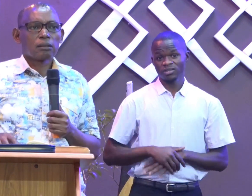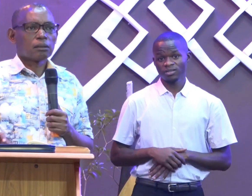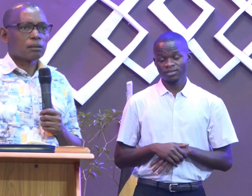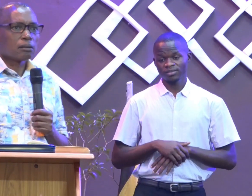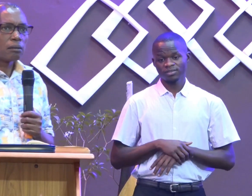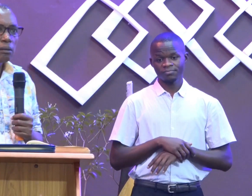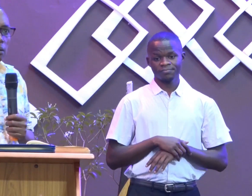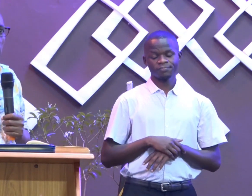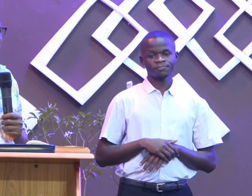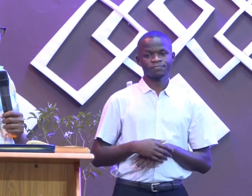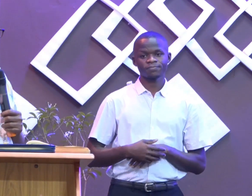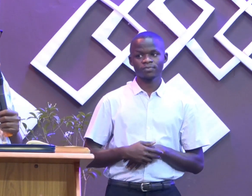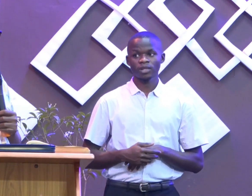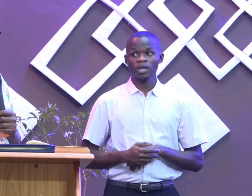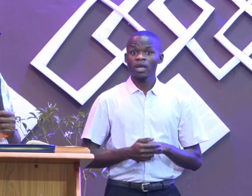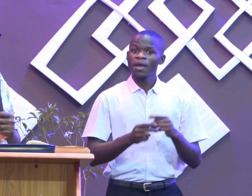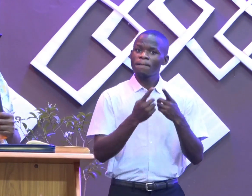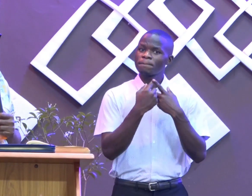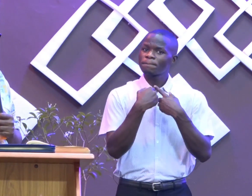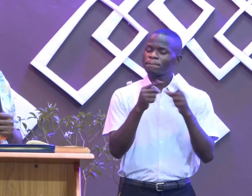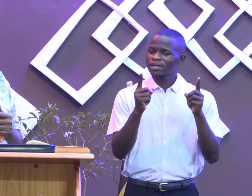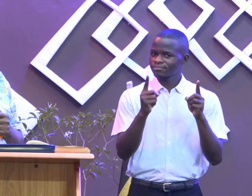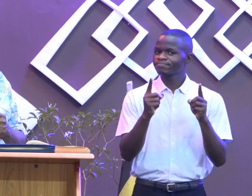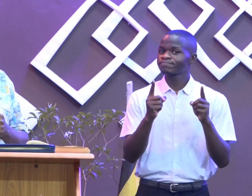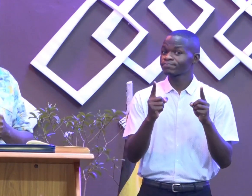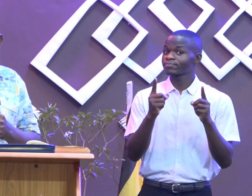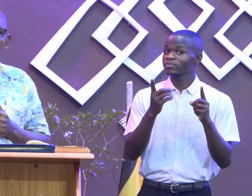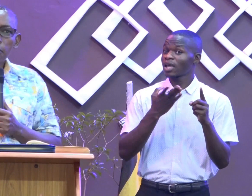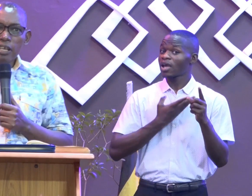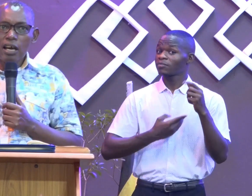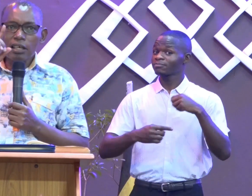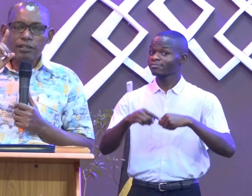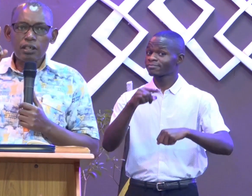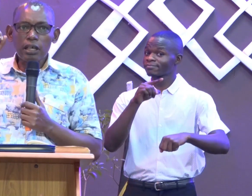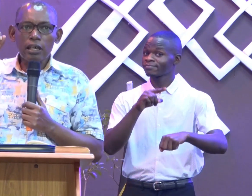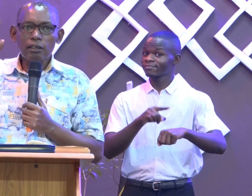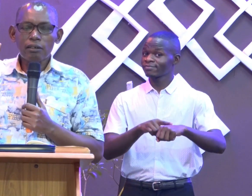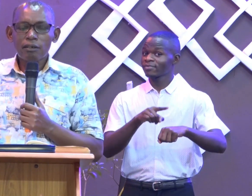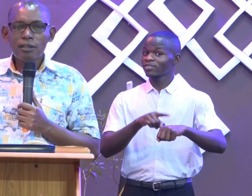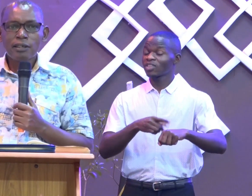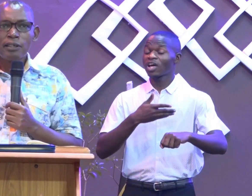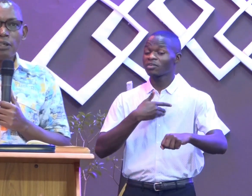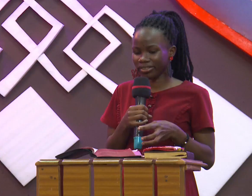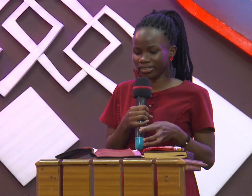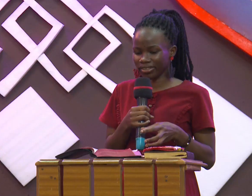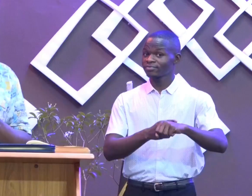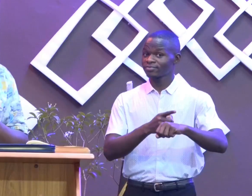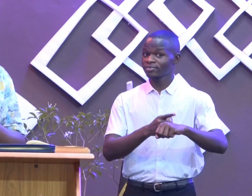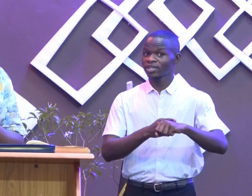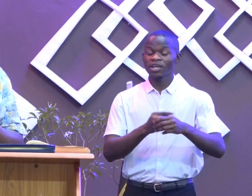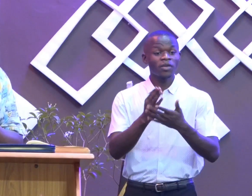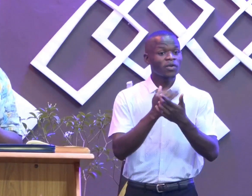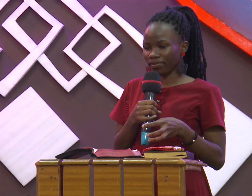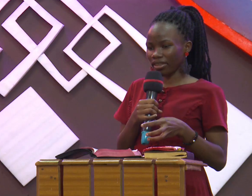terrifying. Naye birina akaseera. But they have a time. Birina akaseera. They have a time. Nagambye